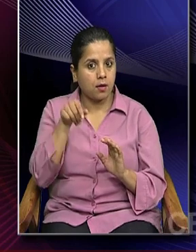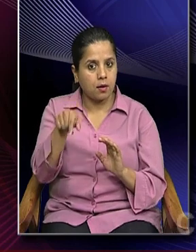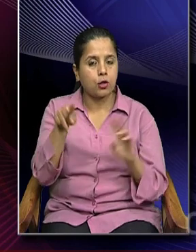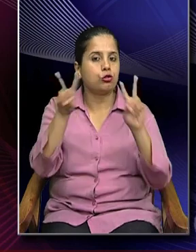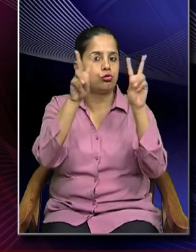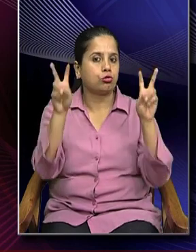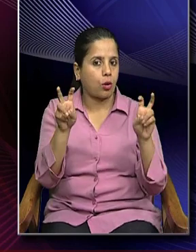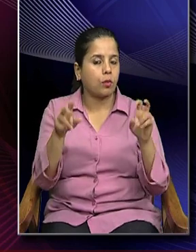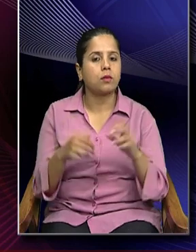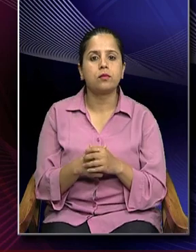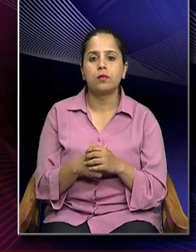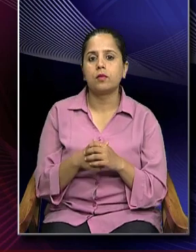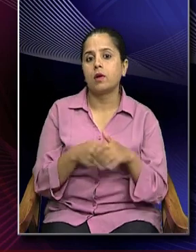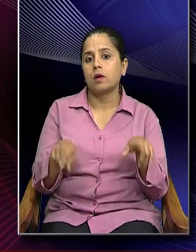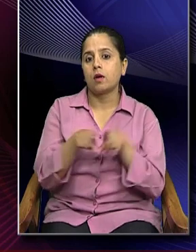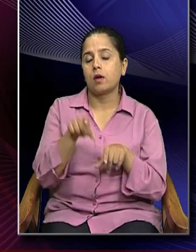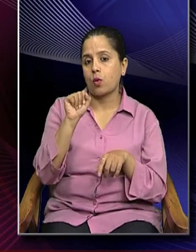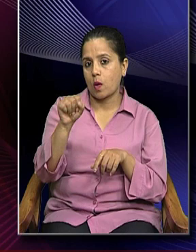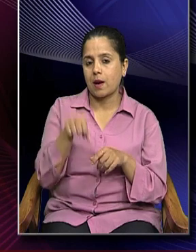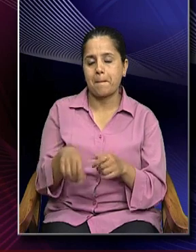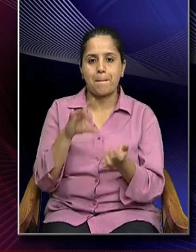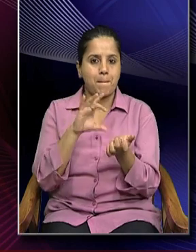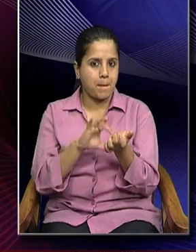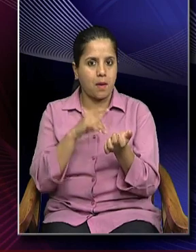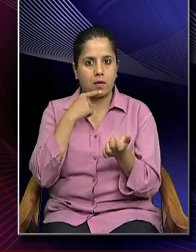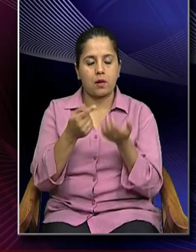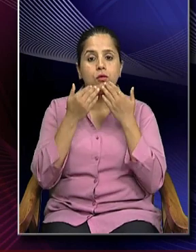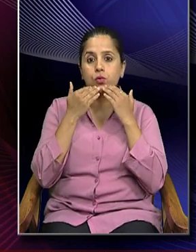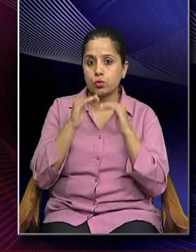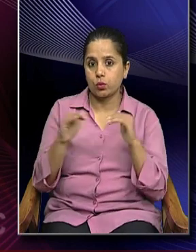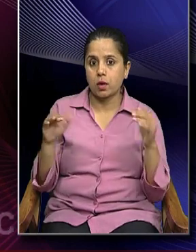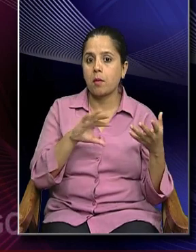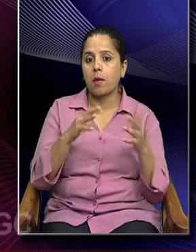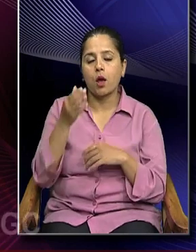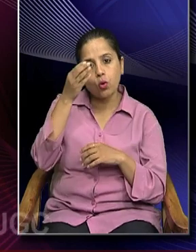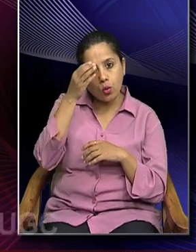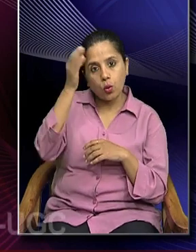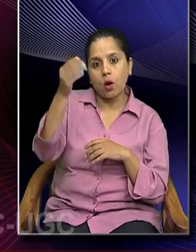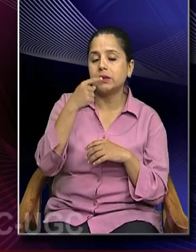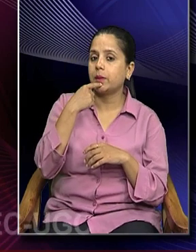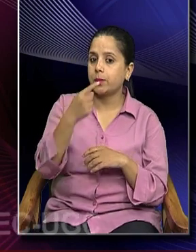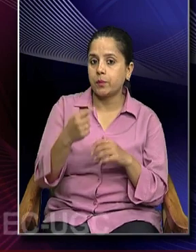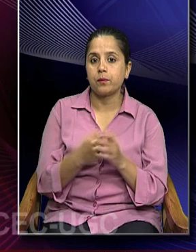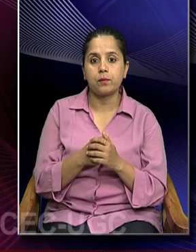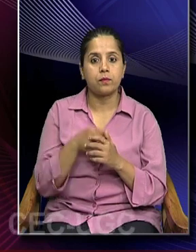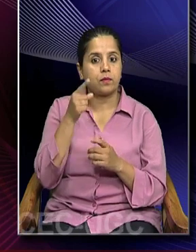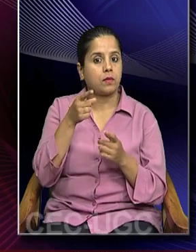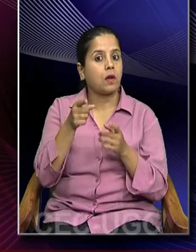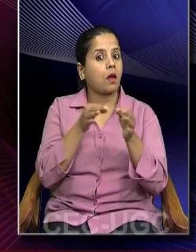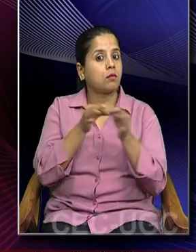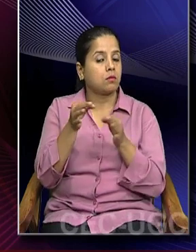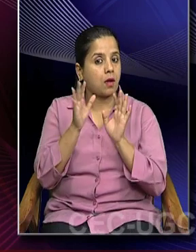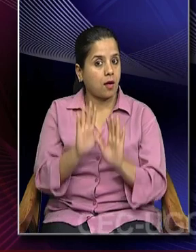topic. Like in the medical, the students create a concept map to